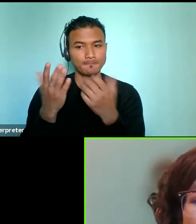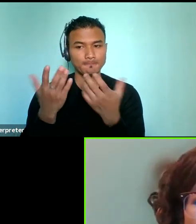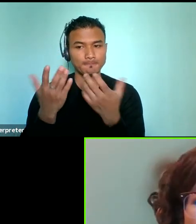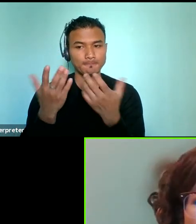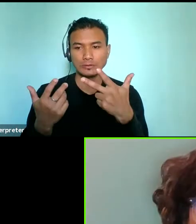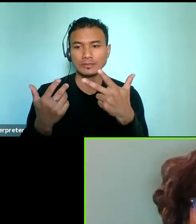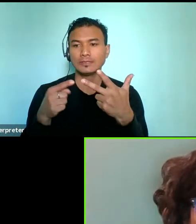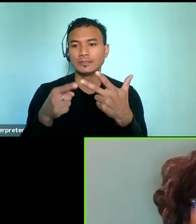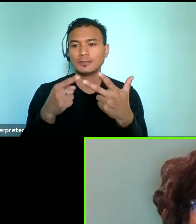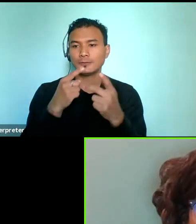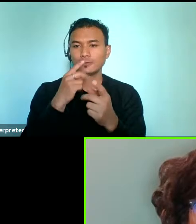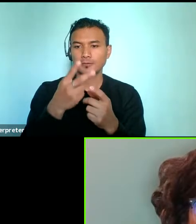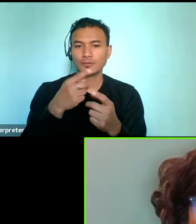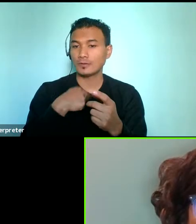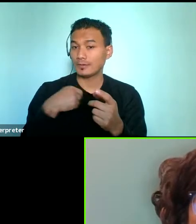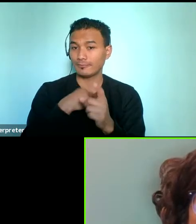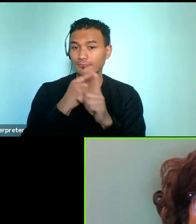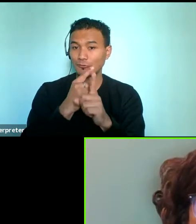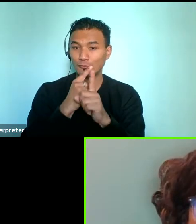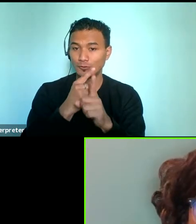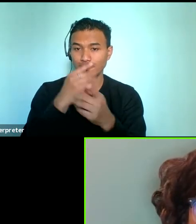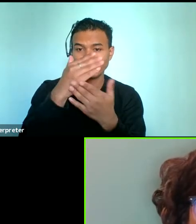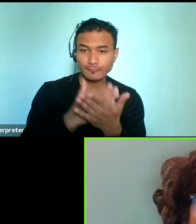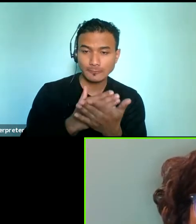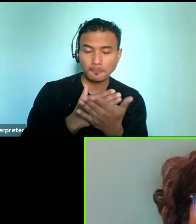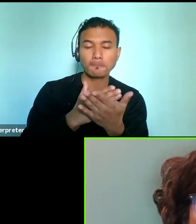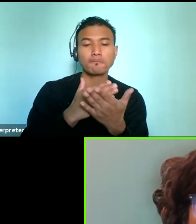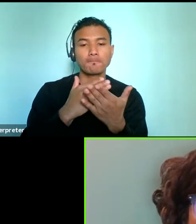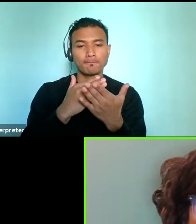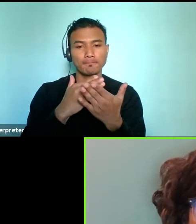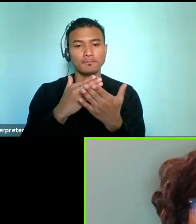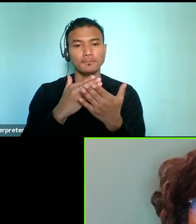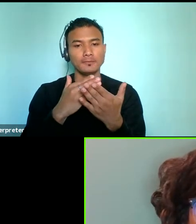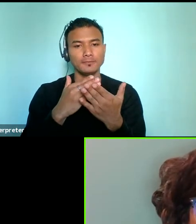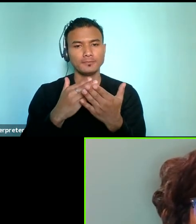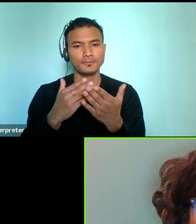two fellows from the fellowship program